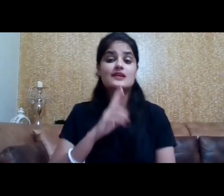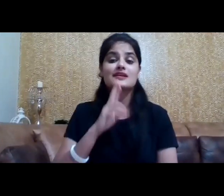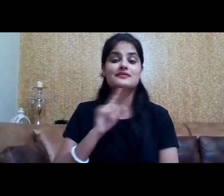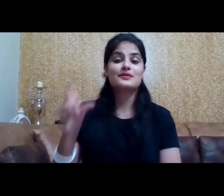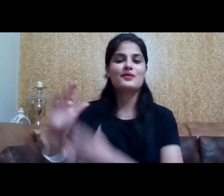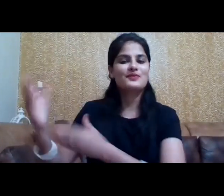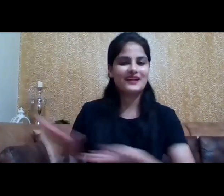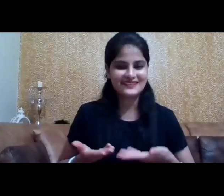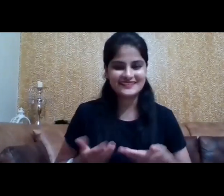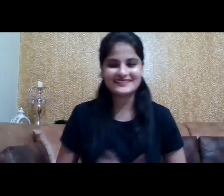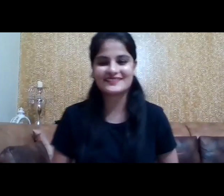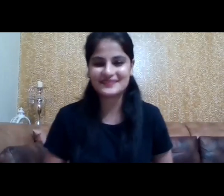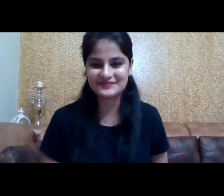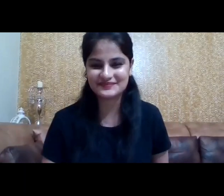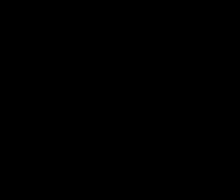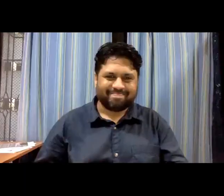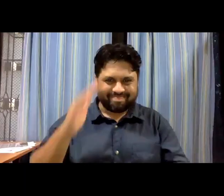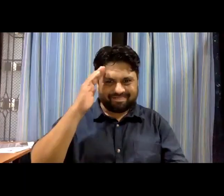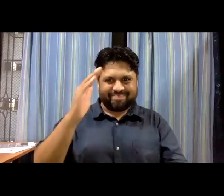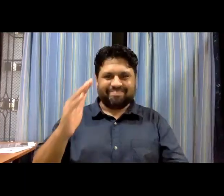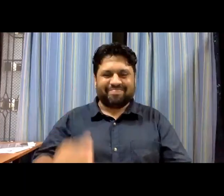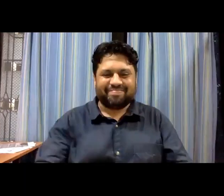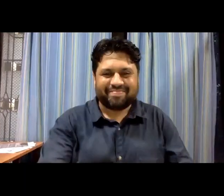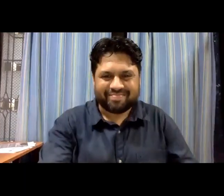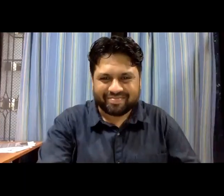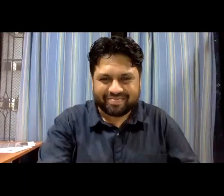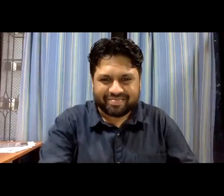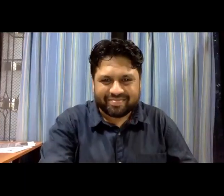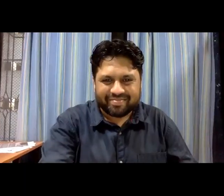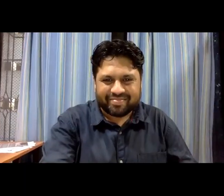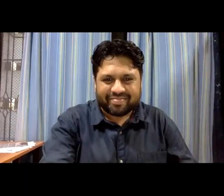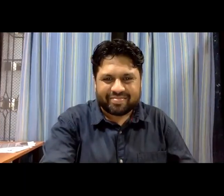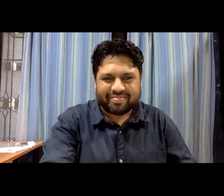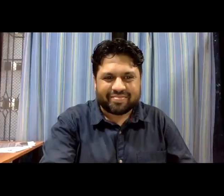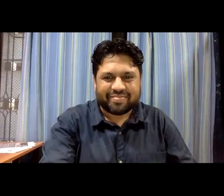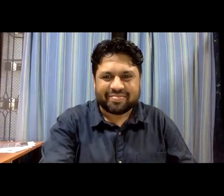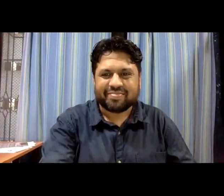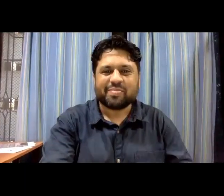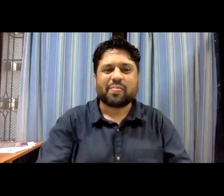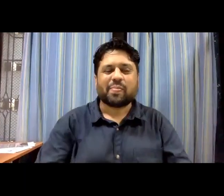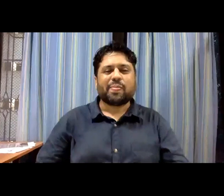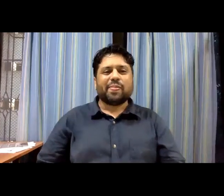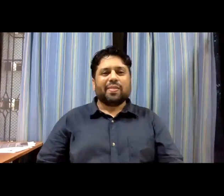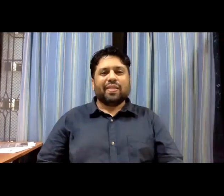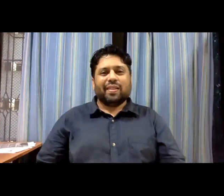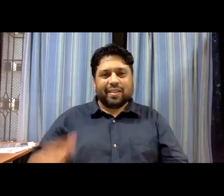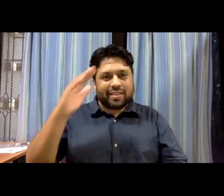Mr. Sunil. That is how you sign his name. Please welcome Mr. Sunil. Hi.